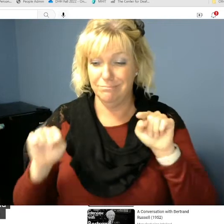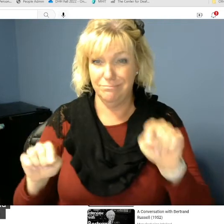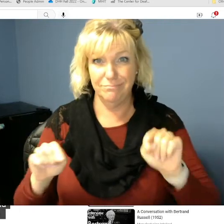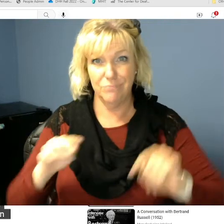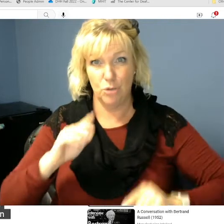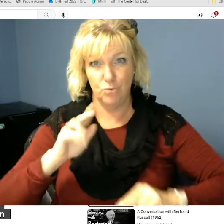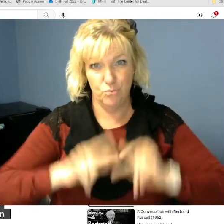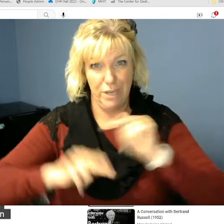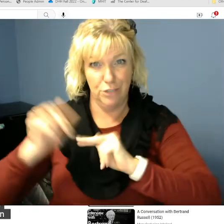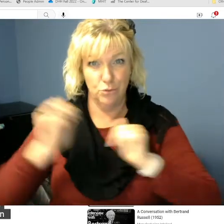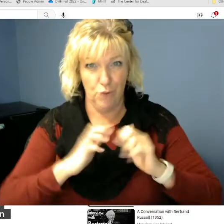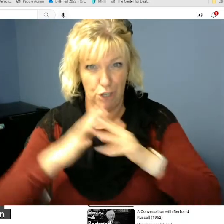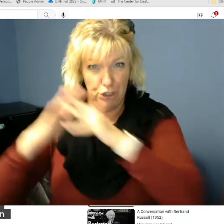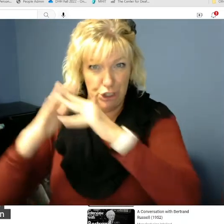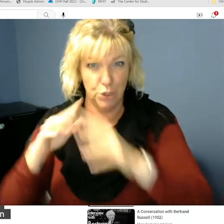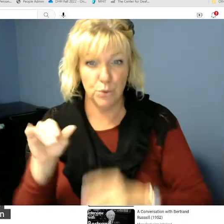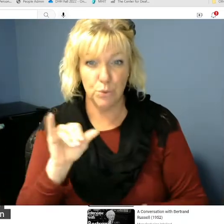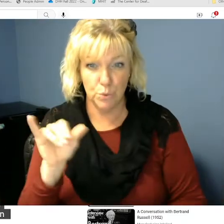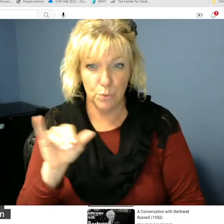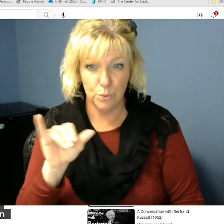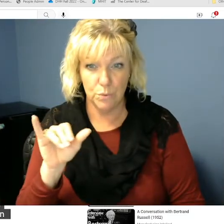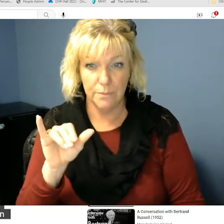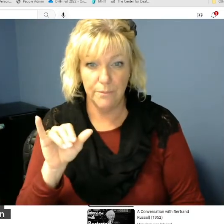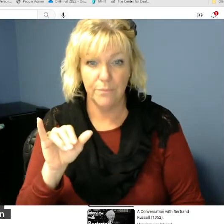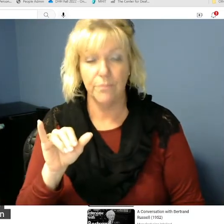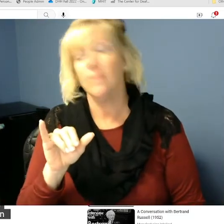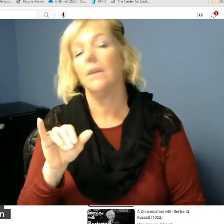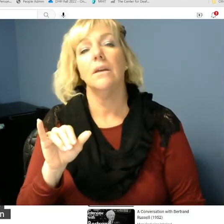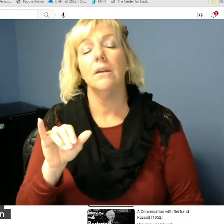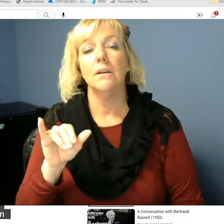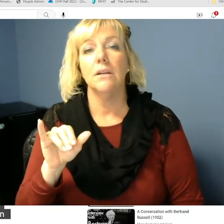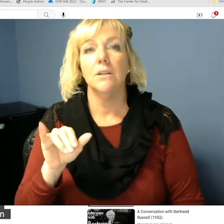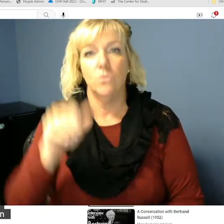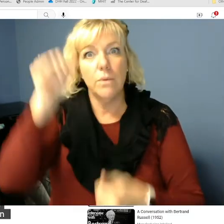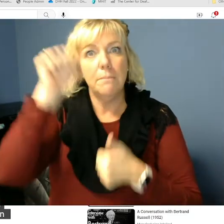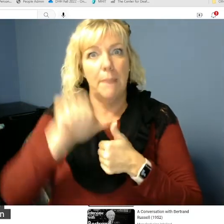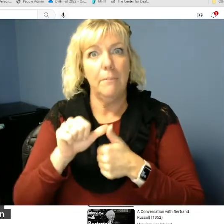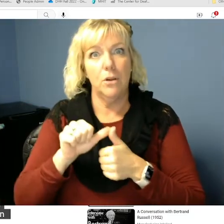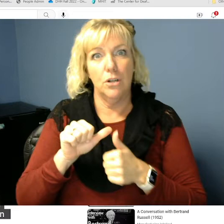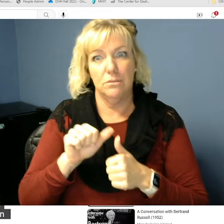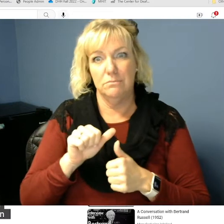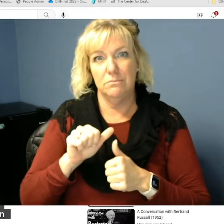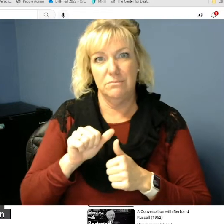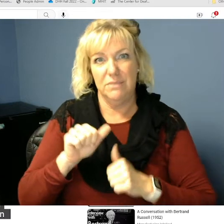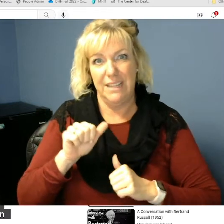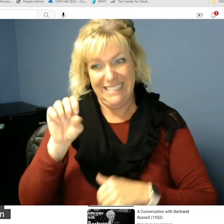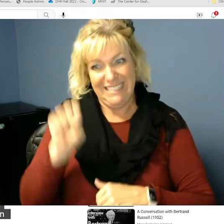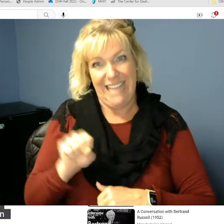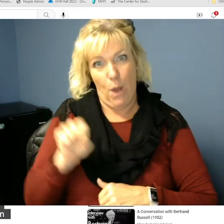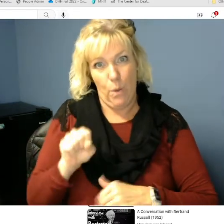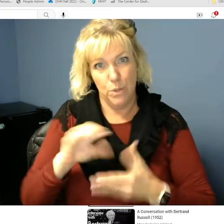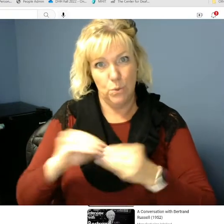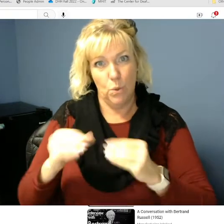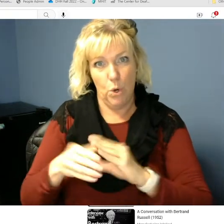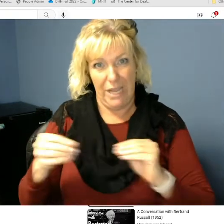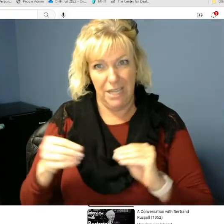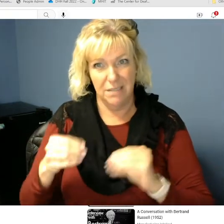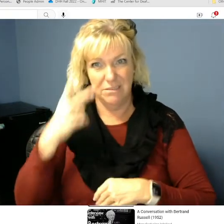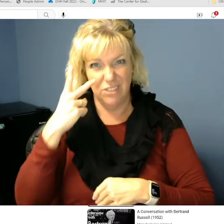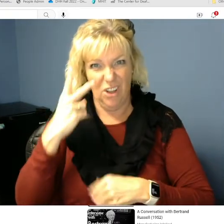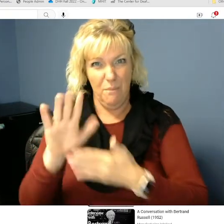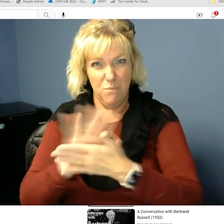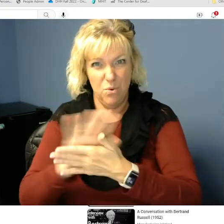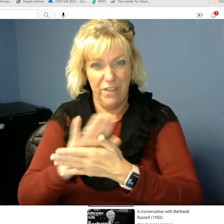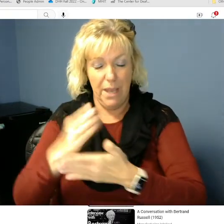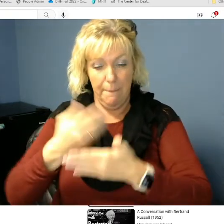We're going to see how the story of the West gets rewritten and gets retold. Just like we saw Reconstruction was rewritten